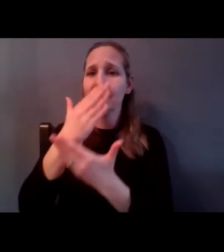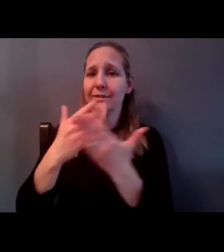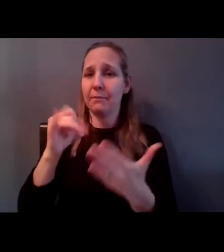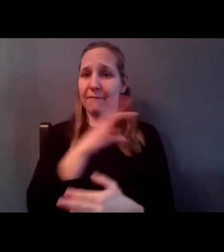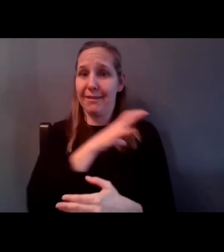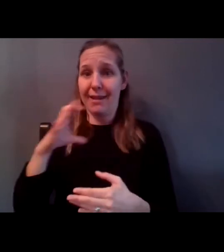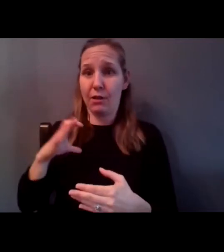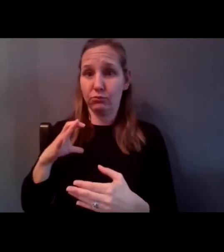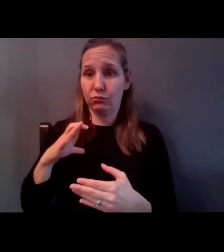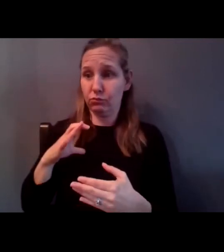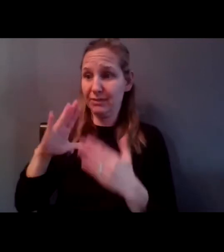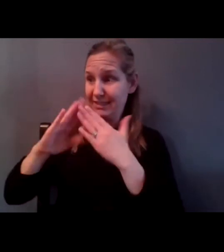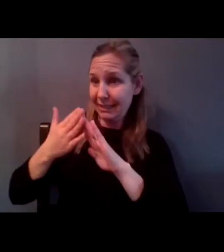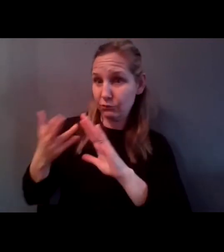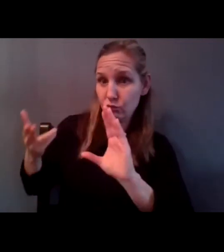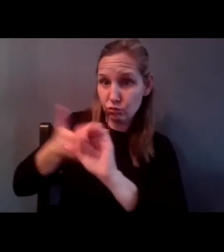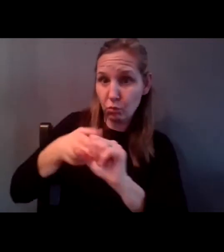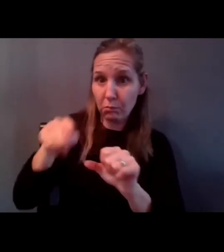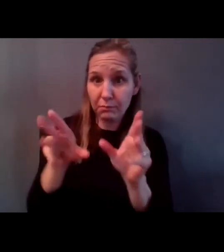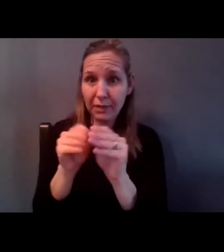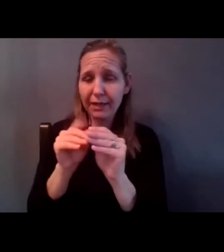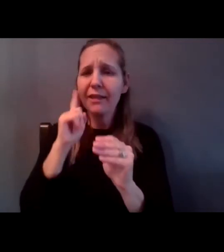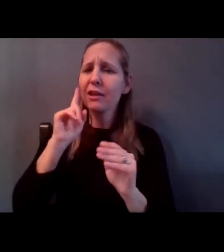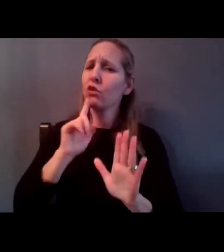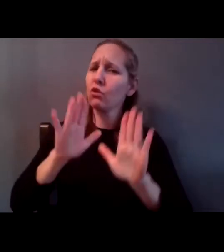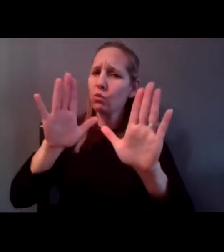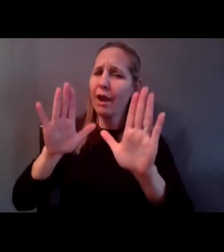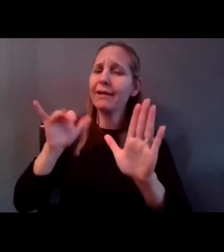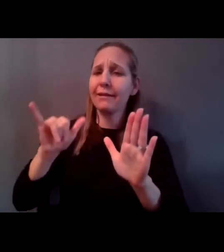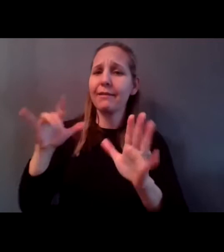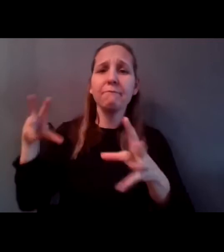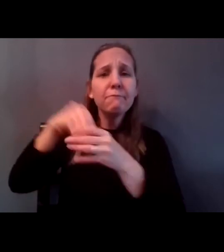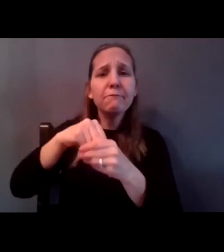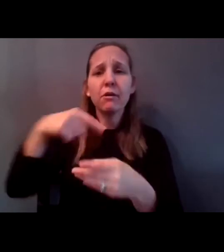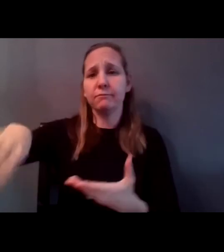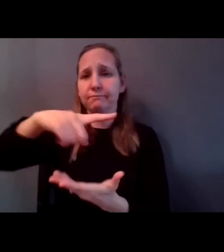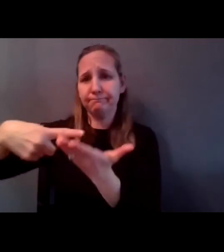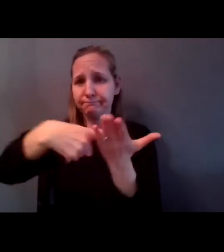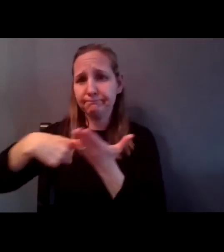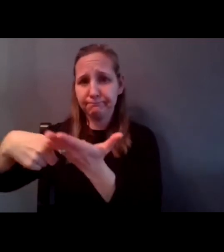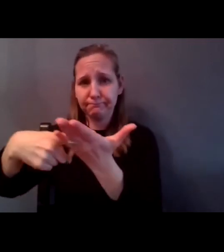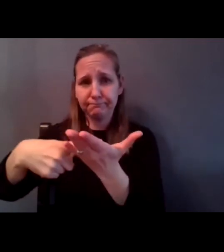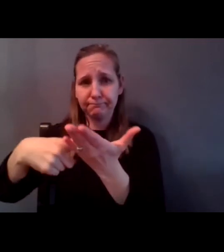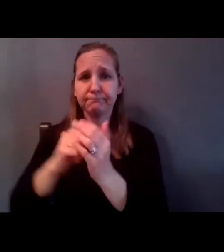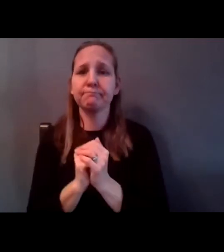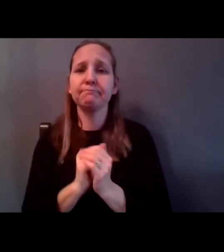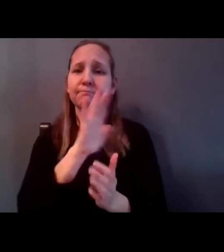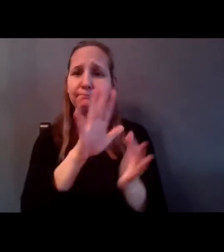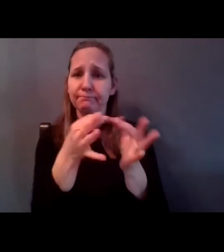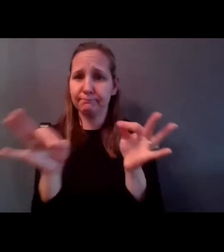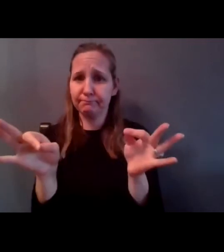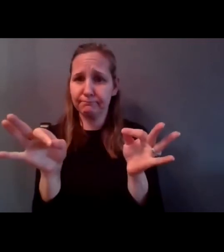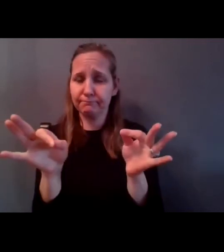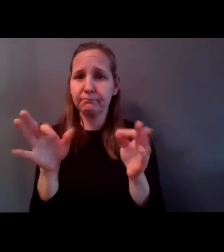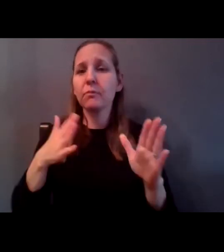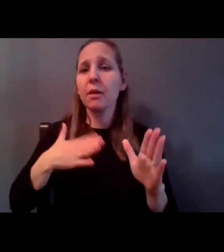us today. It's wonderful you could take the time to participate in this discussion. So Netla Ant Khalik Khoshamin, my ancestral name